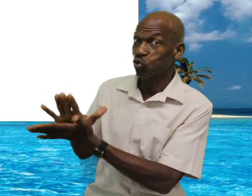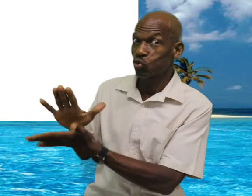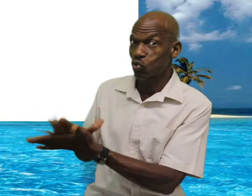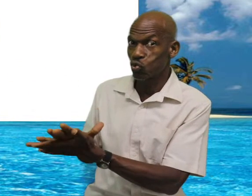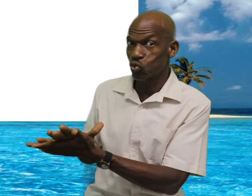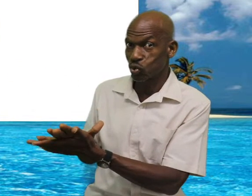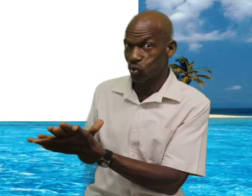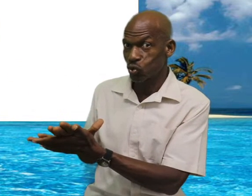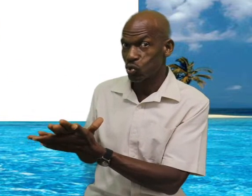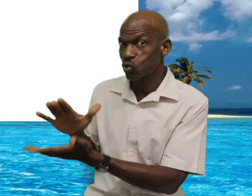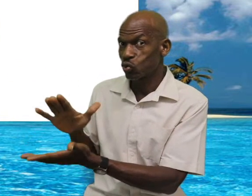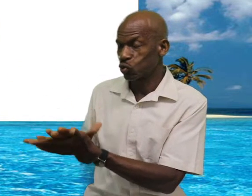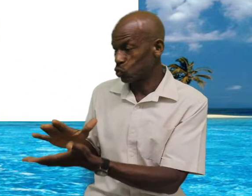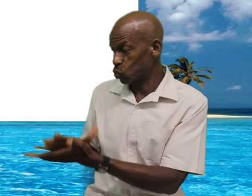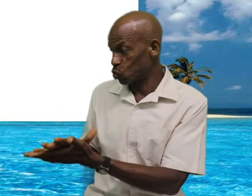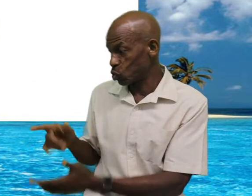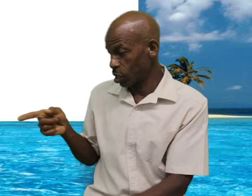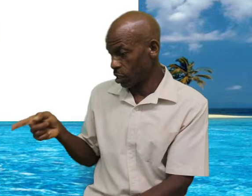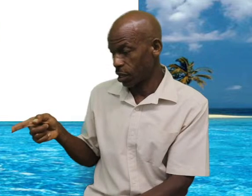on association.